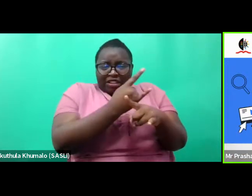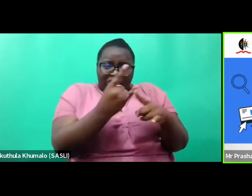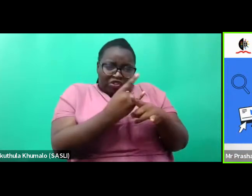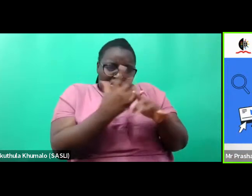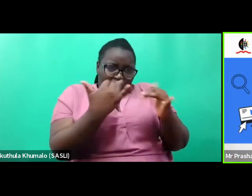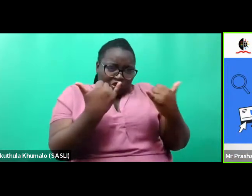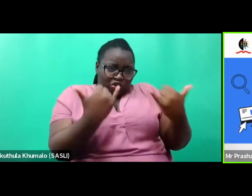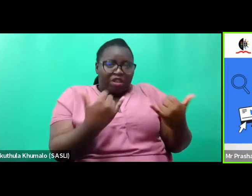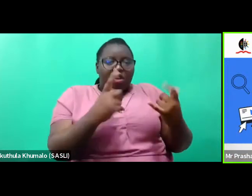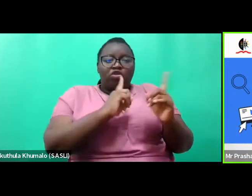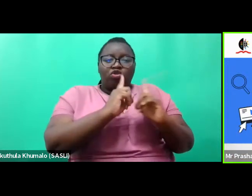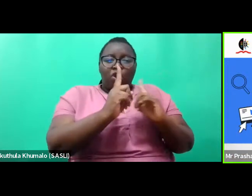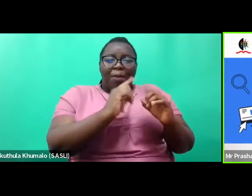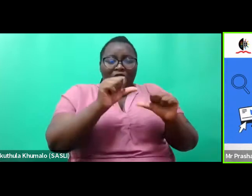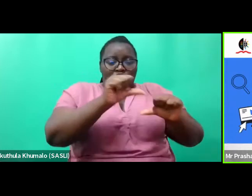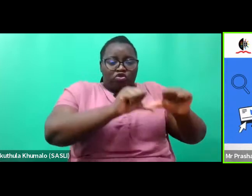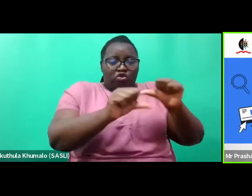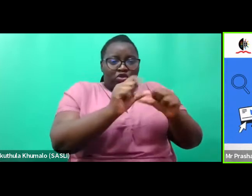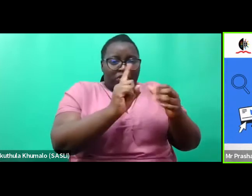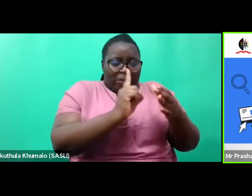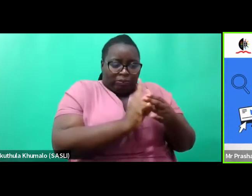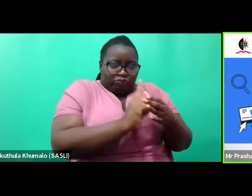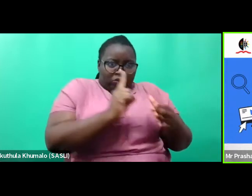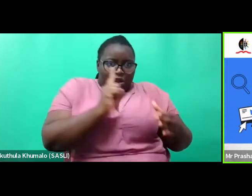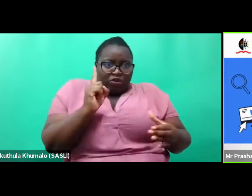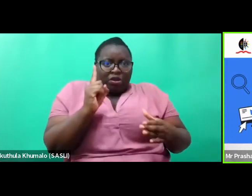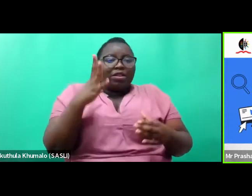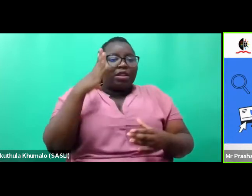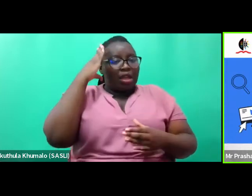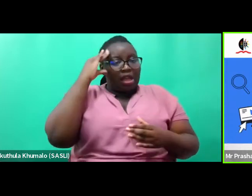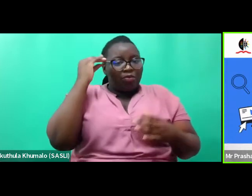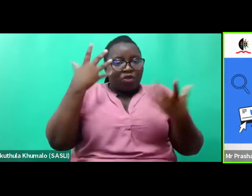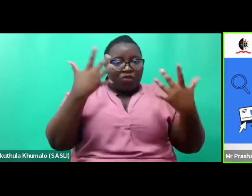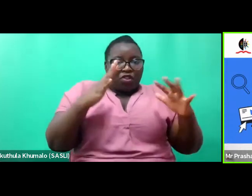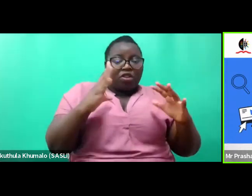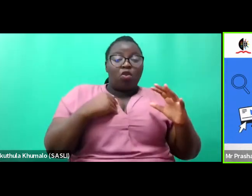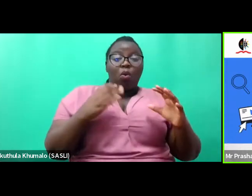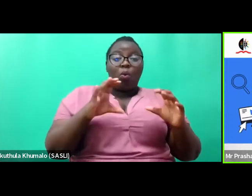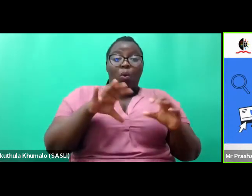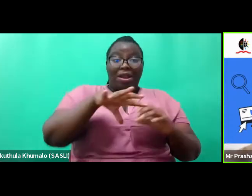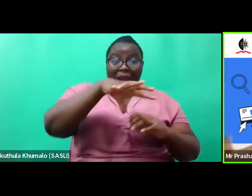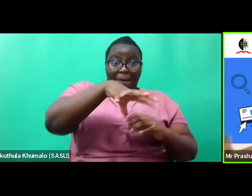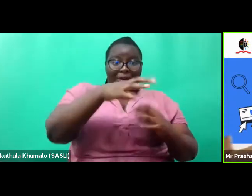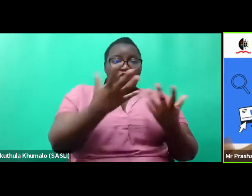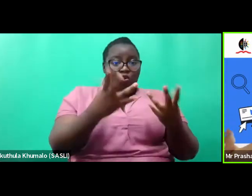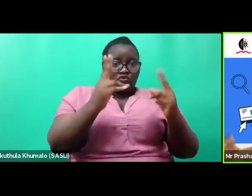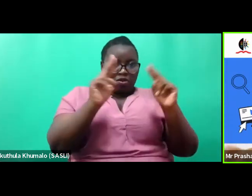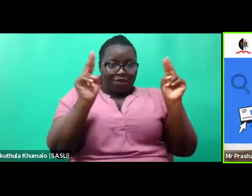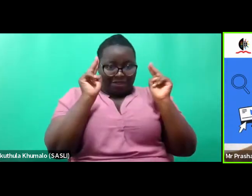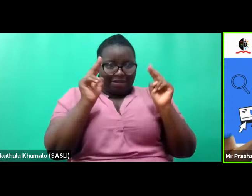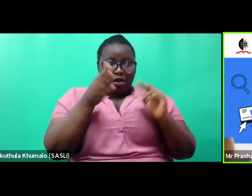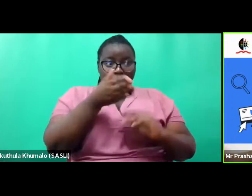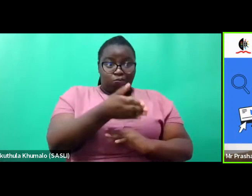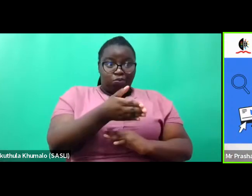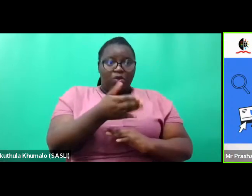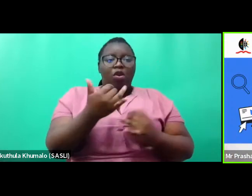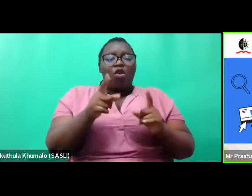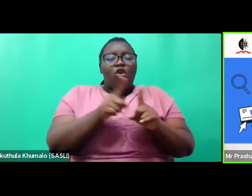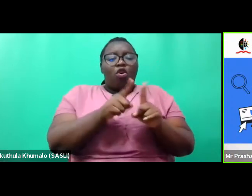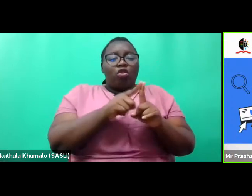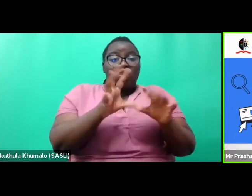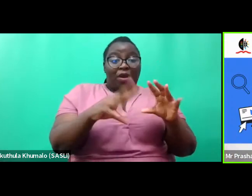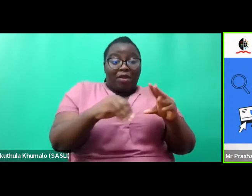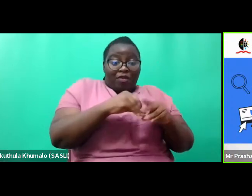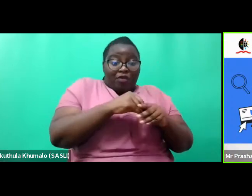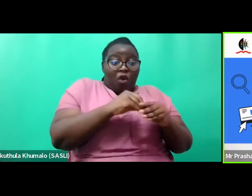social isolation you experienced on campus. For example, you were part of a student